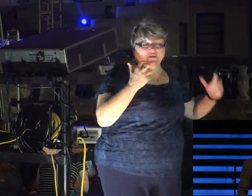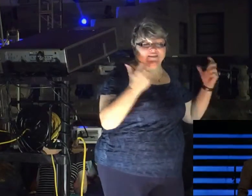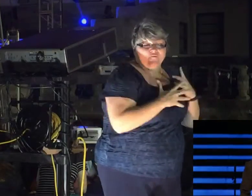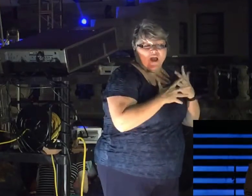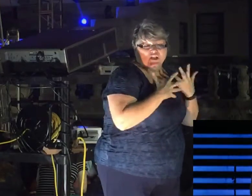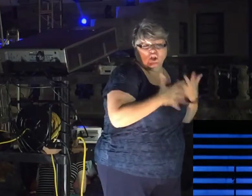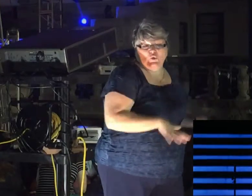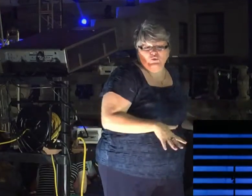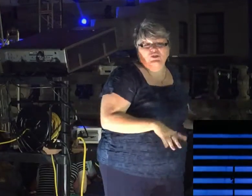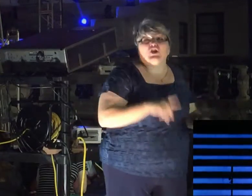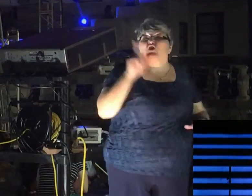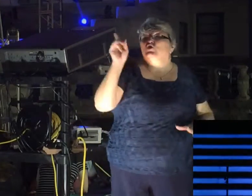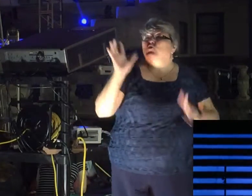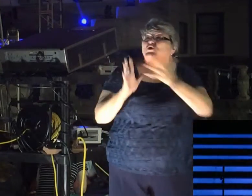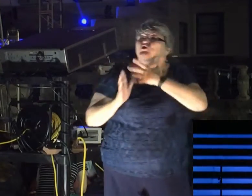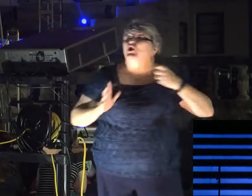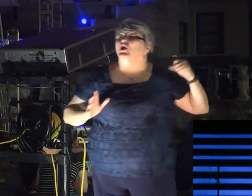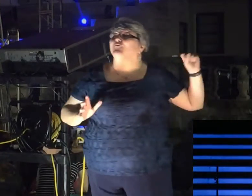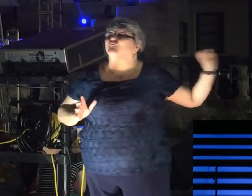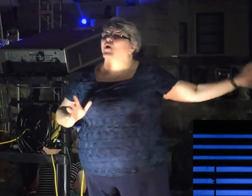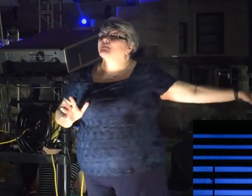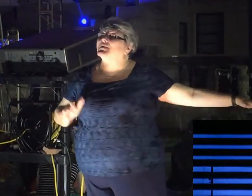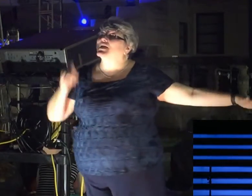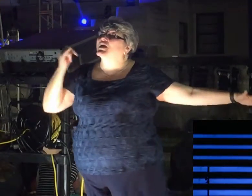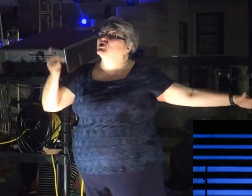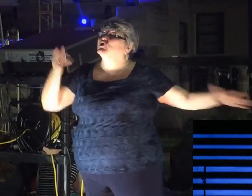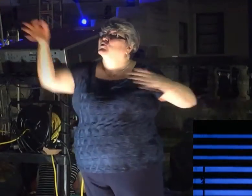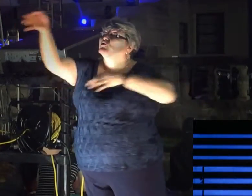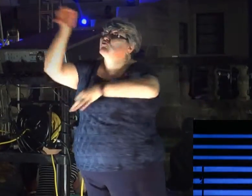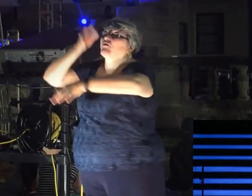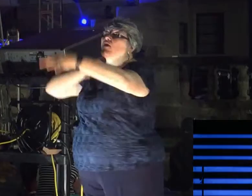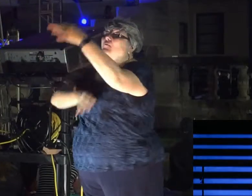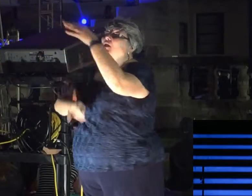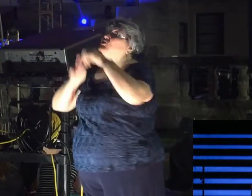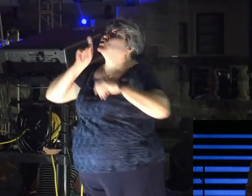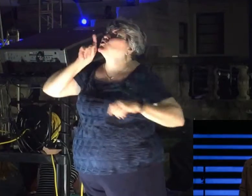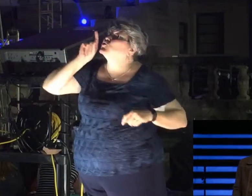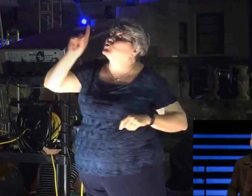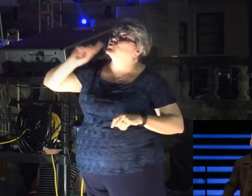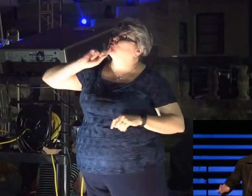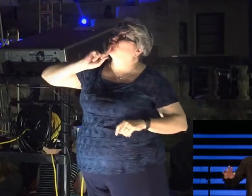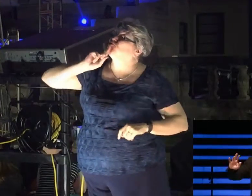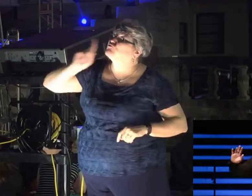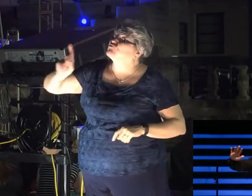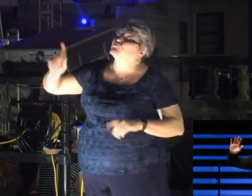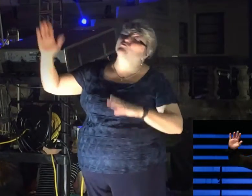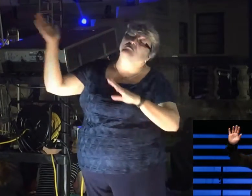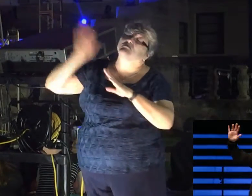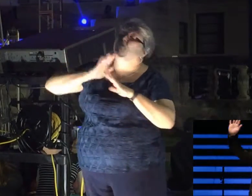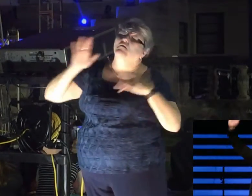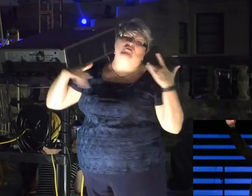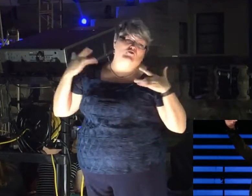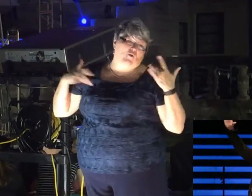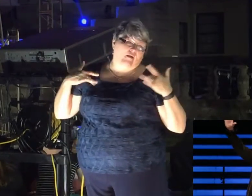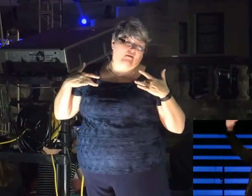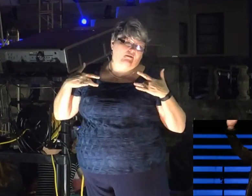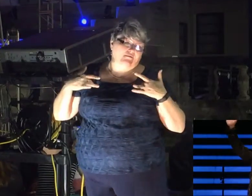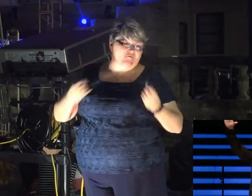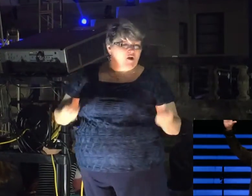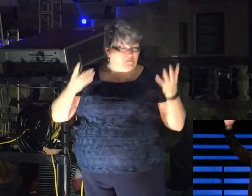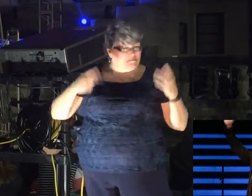so feared to lose. You took it from me and you took their place, you who are the true sovereign